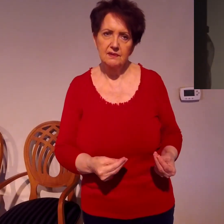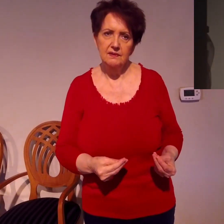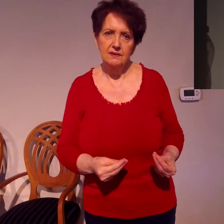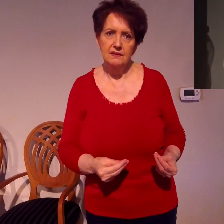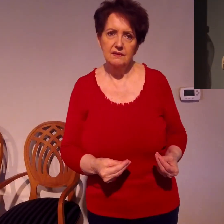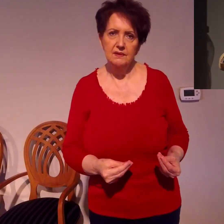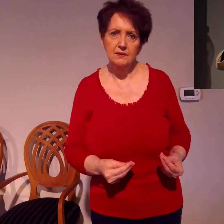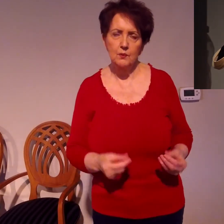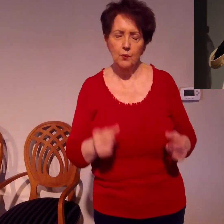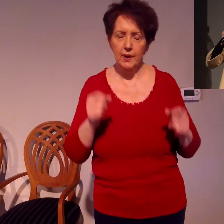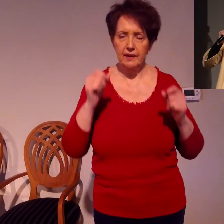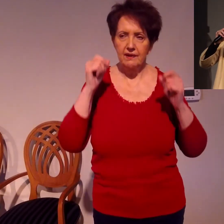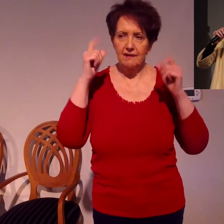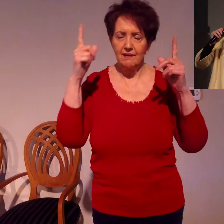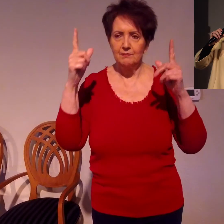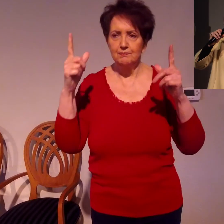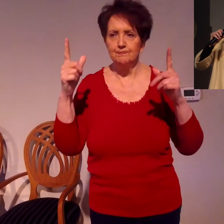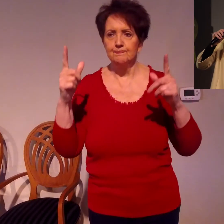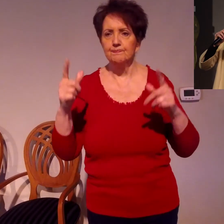Waking up.